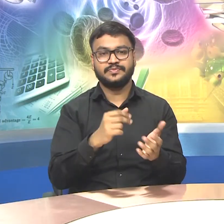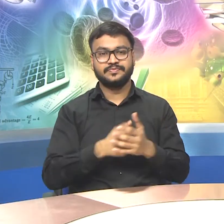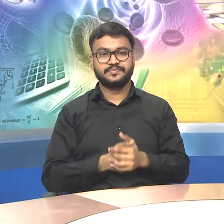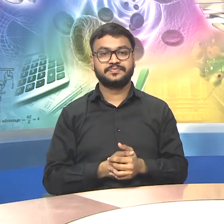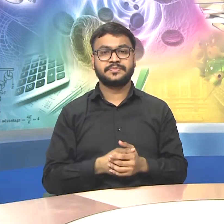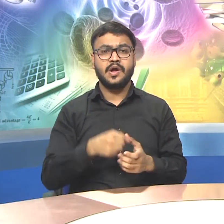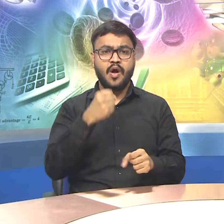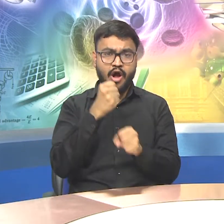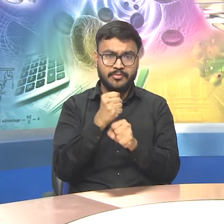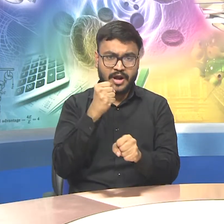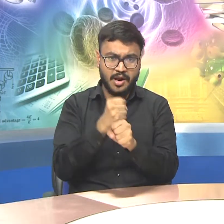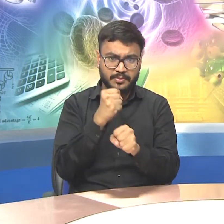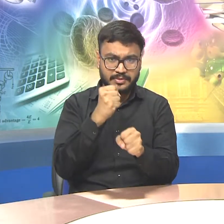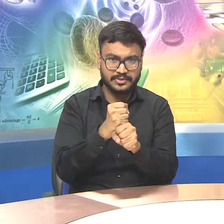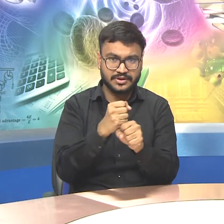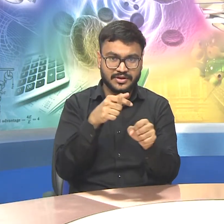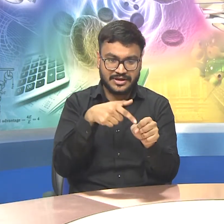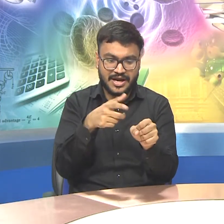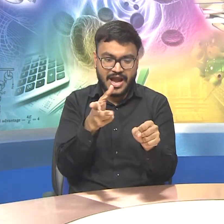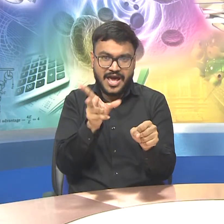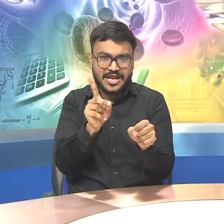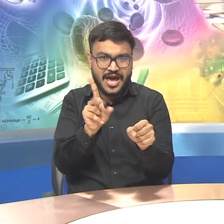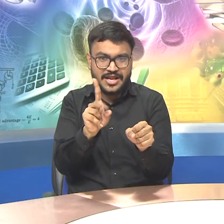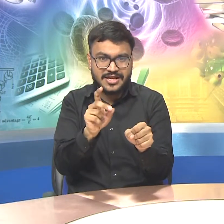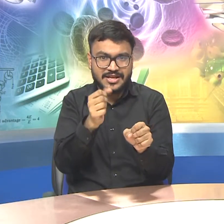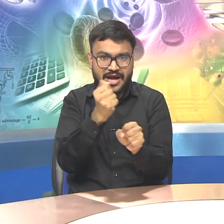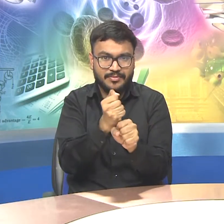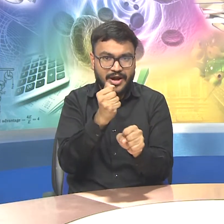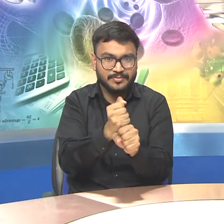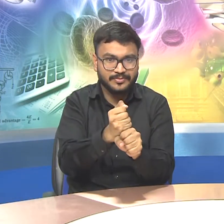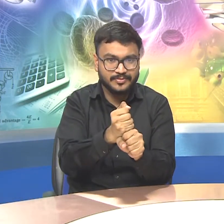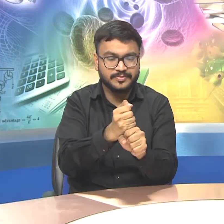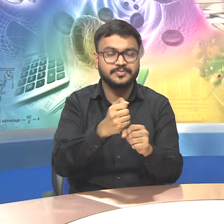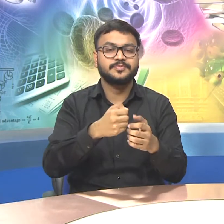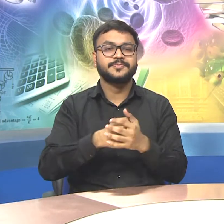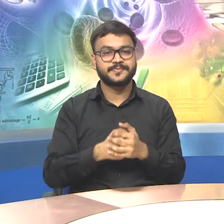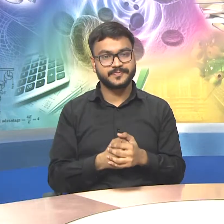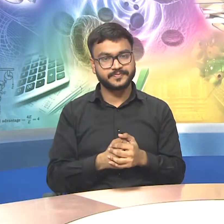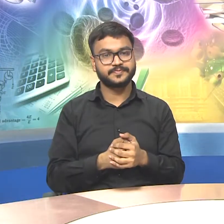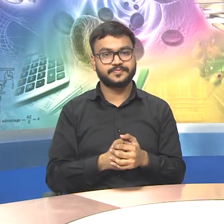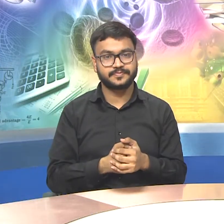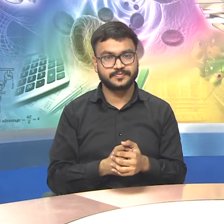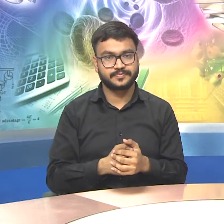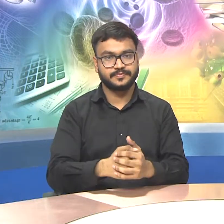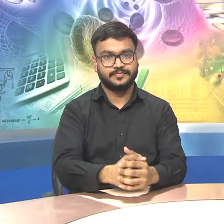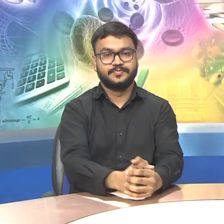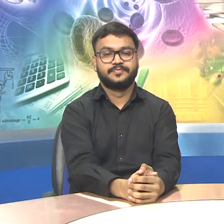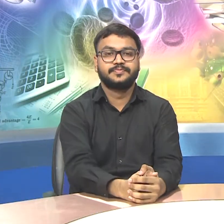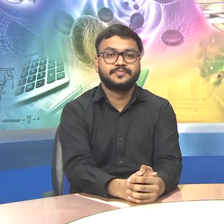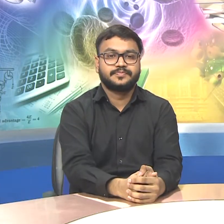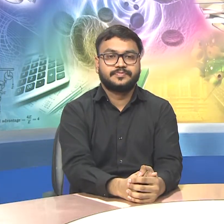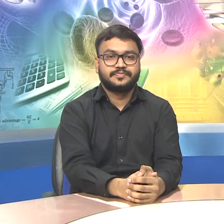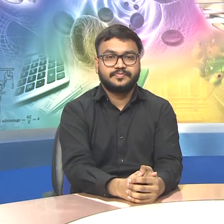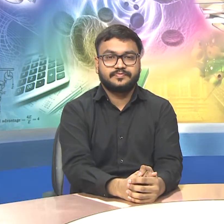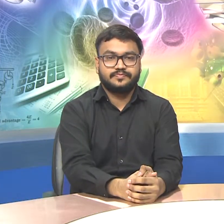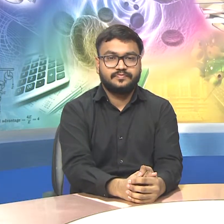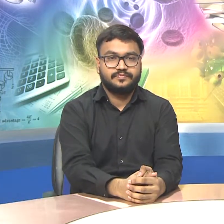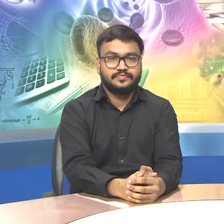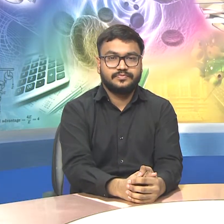which depicts the sign of Monday, and next is the G, the sign of government.